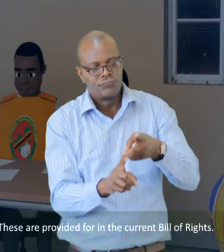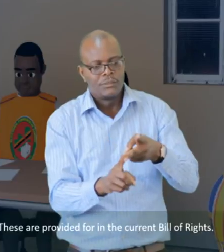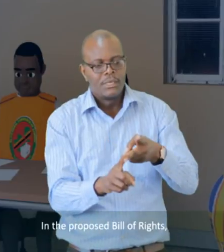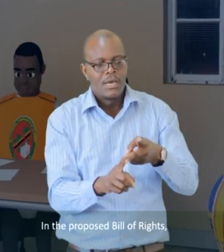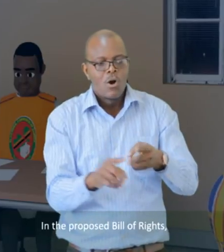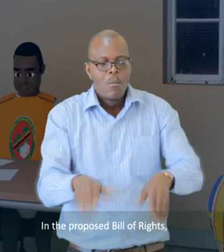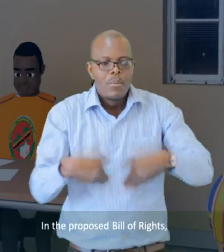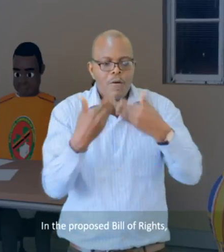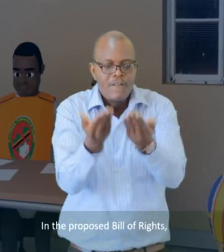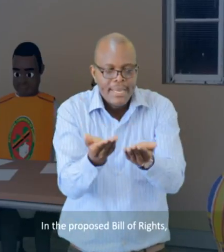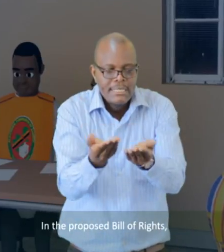In the proposed Bill of Rights,